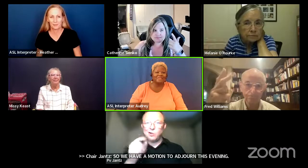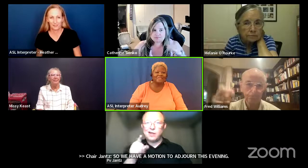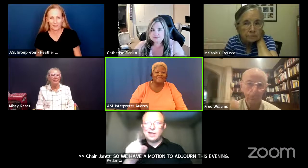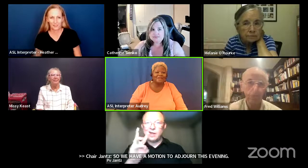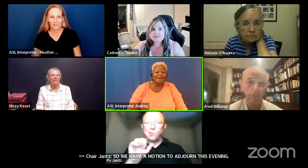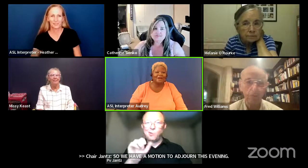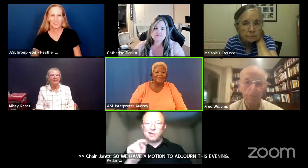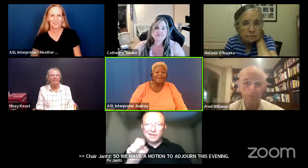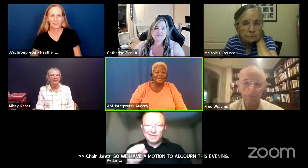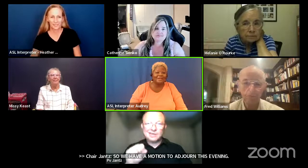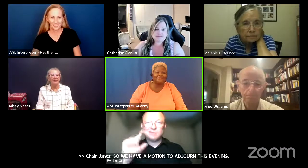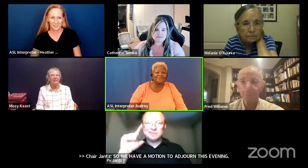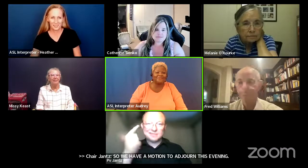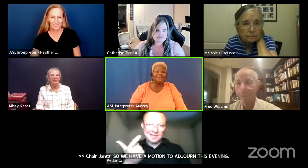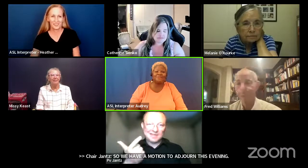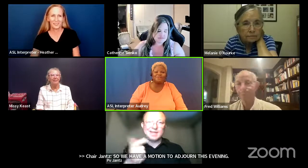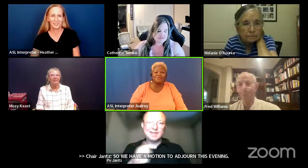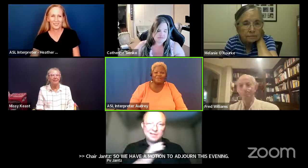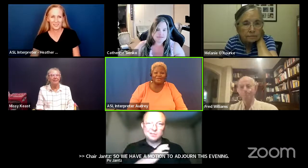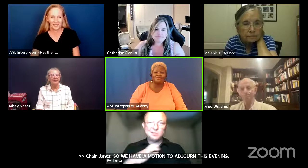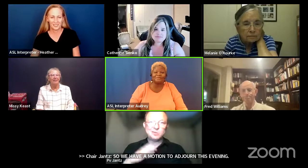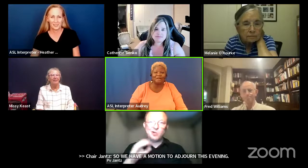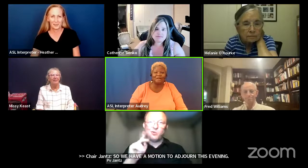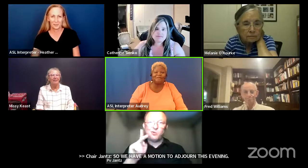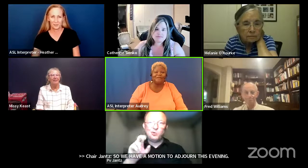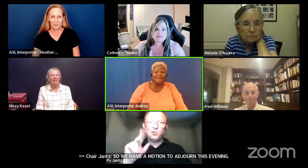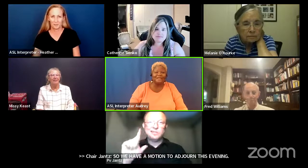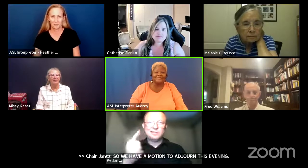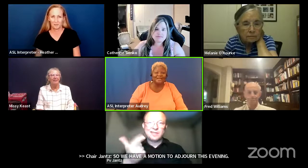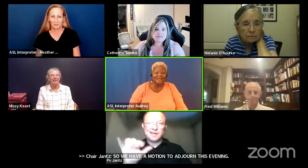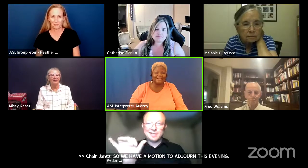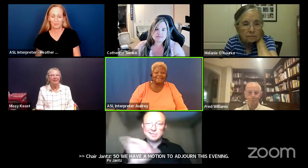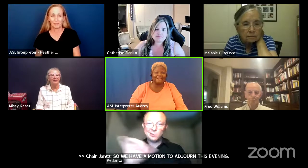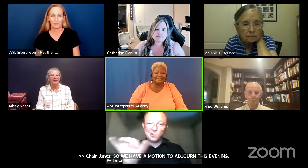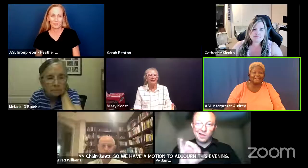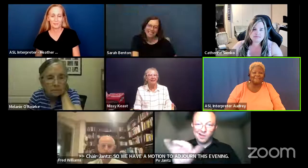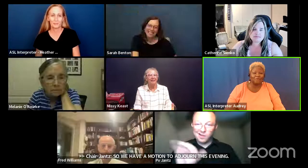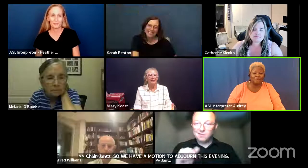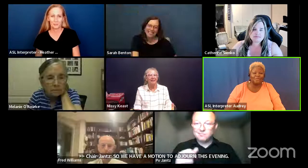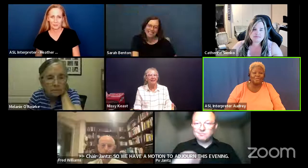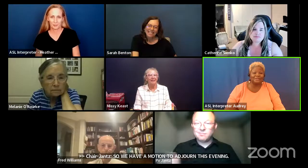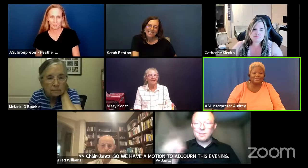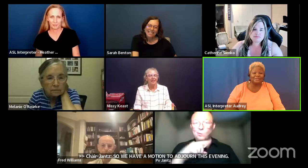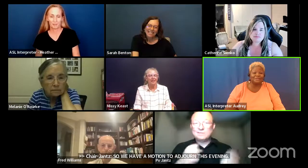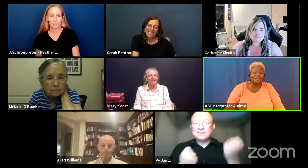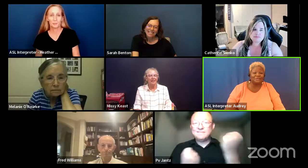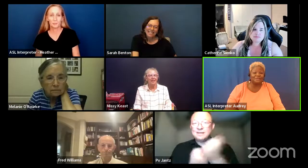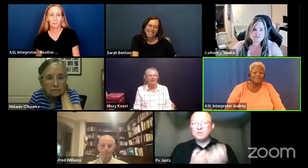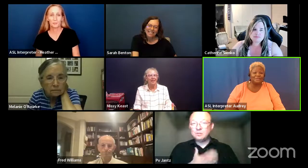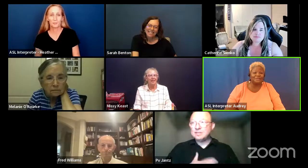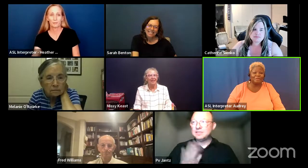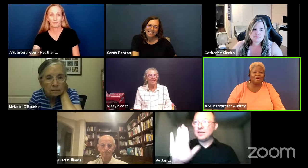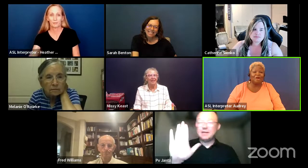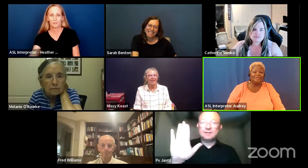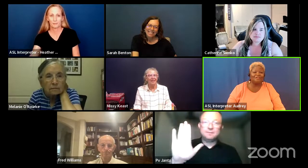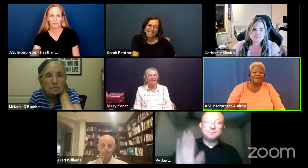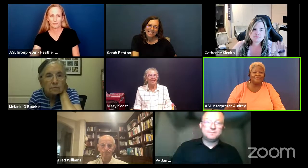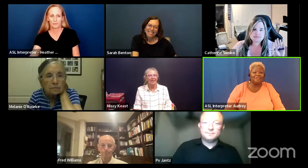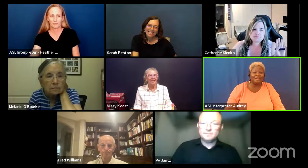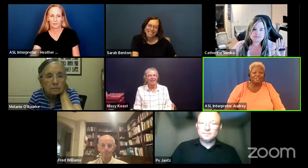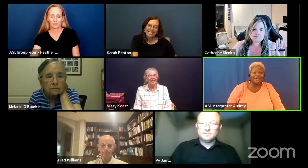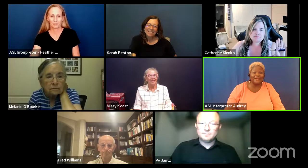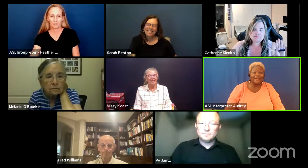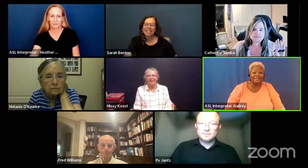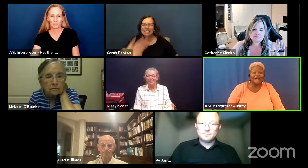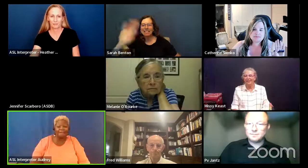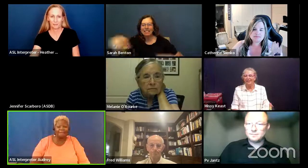Okay, Commissioner Cinco, I recognize you, and Commissioner Williams as well as seconding the motion to adjourn the meeting. All in favor